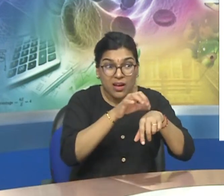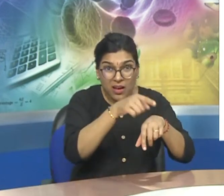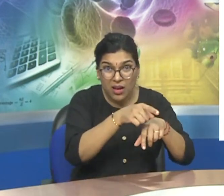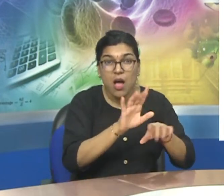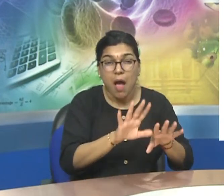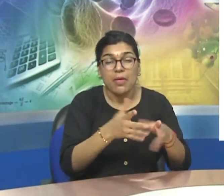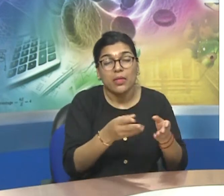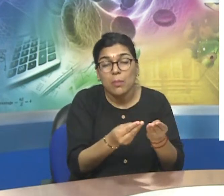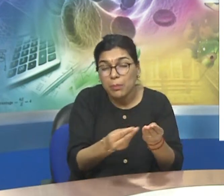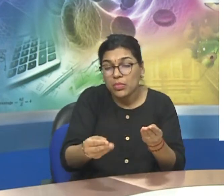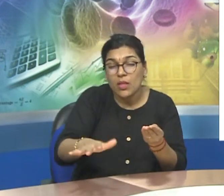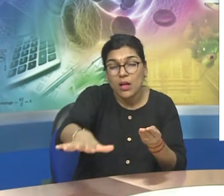diarrhea, etc.